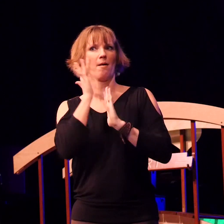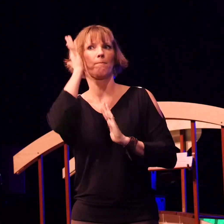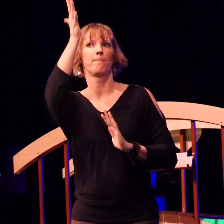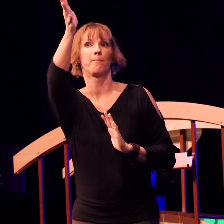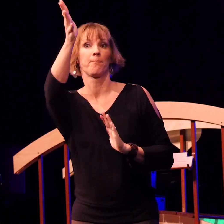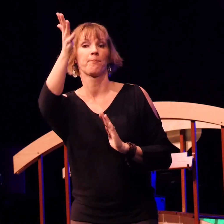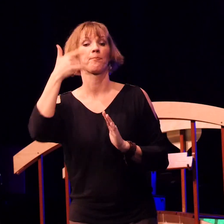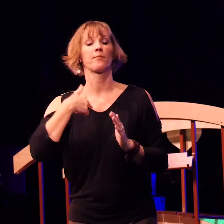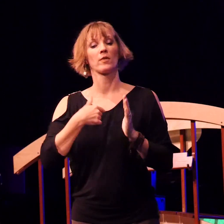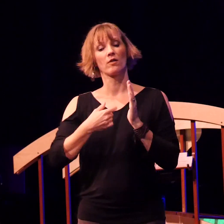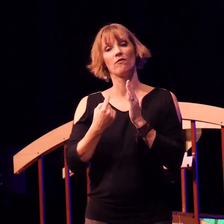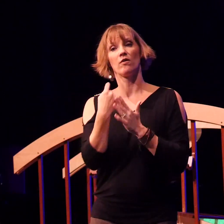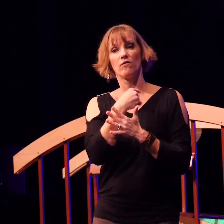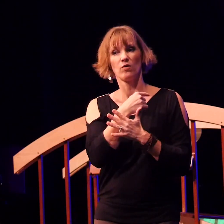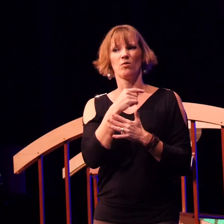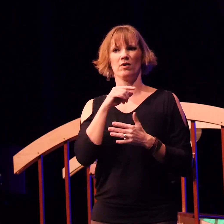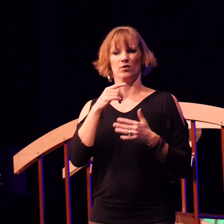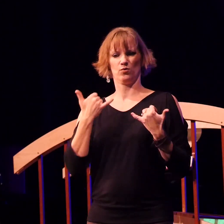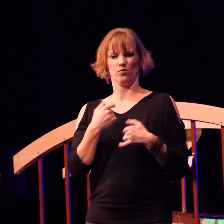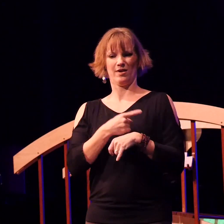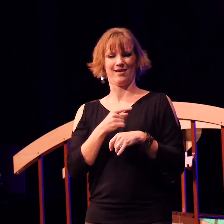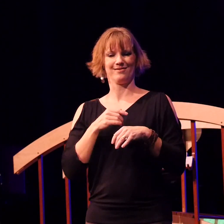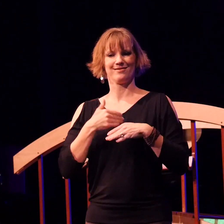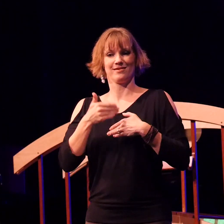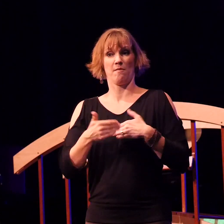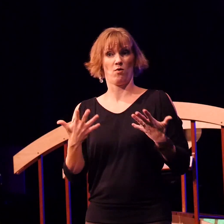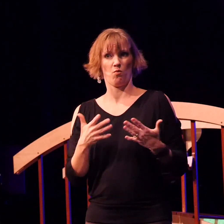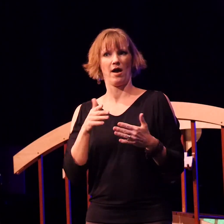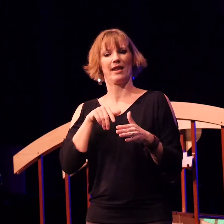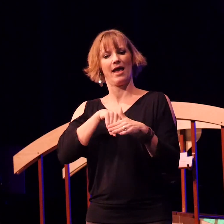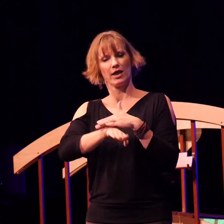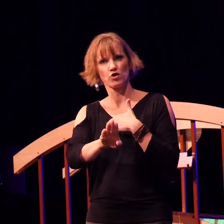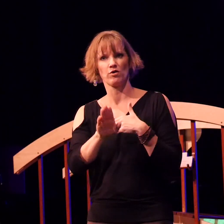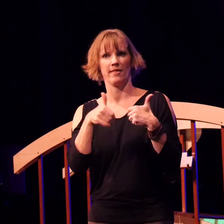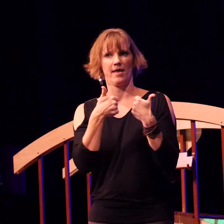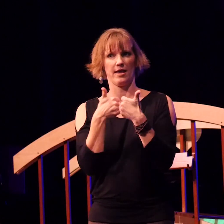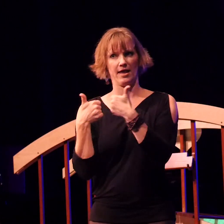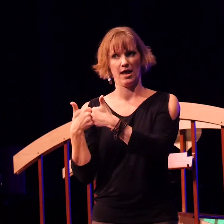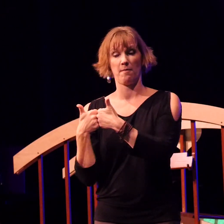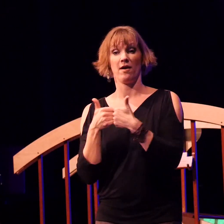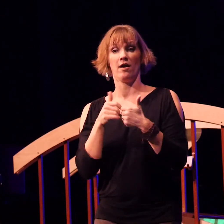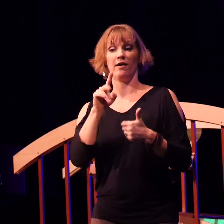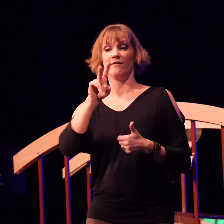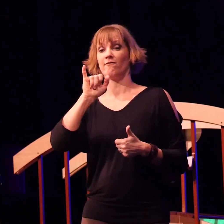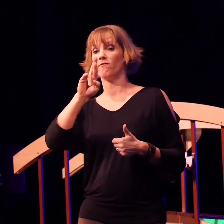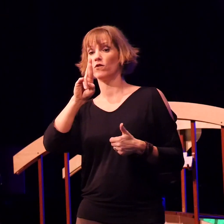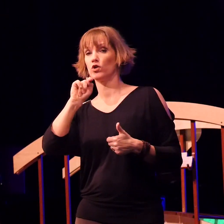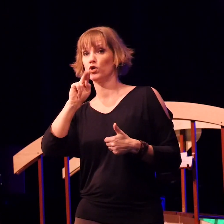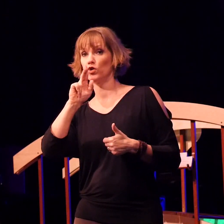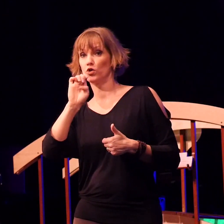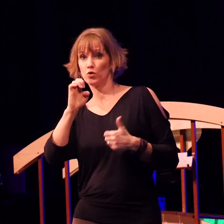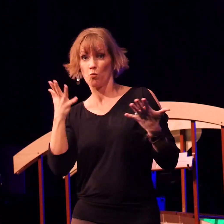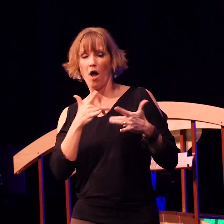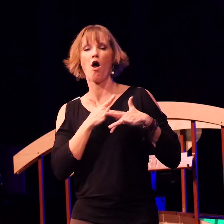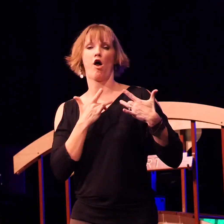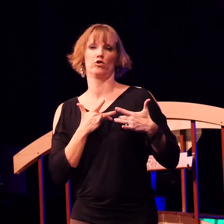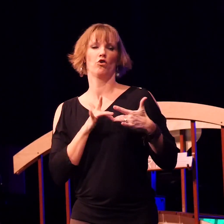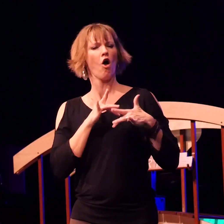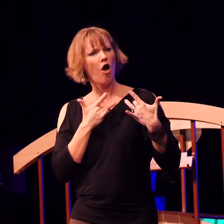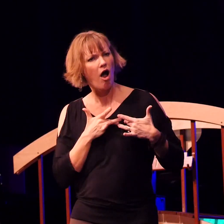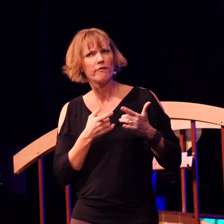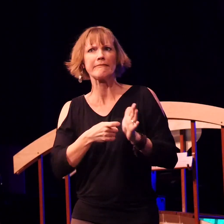the step, today's step being re-entering the game, the virtue is heart. It takes great